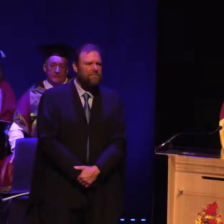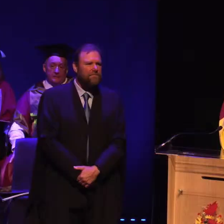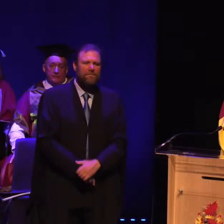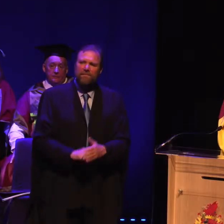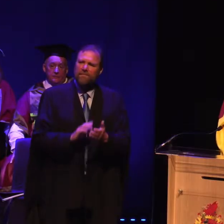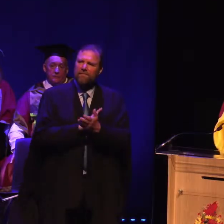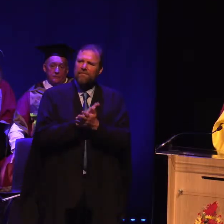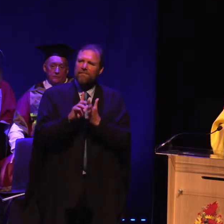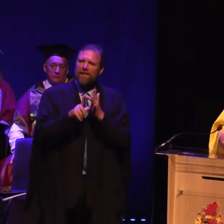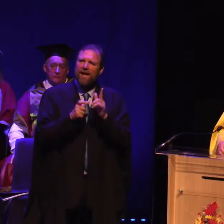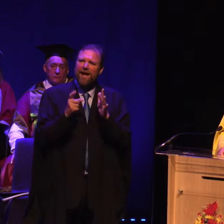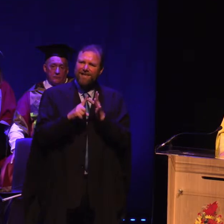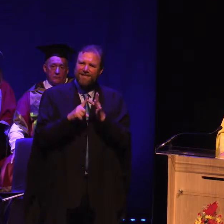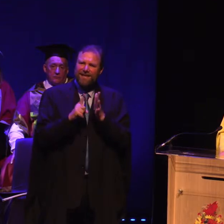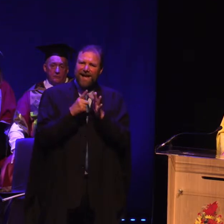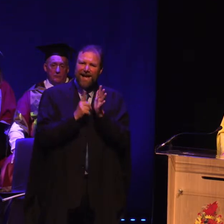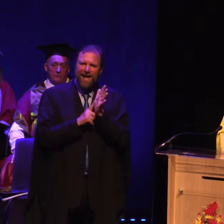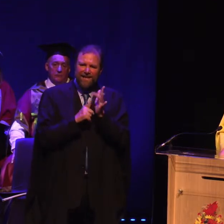Heidi Ellis.